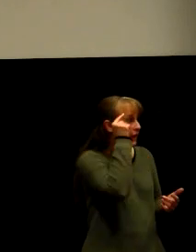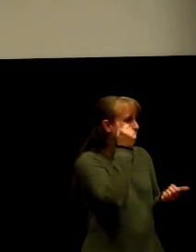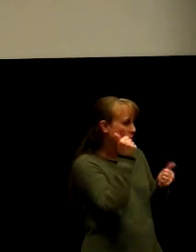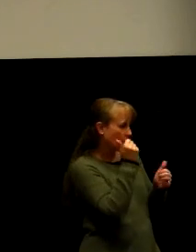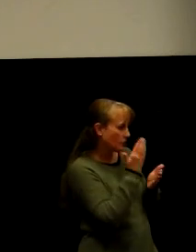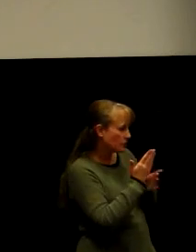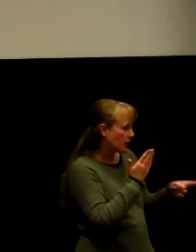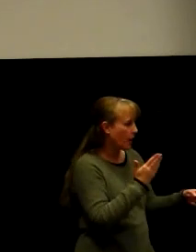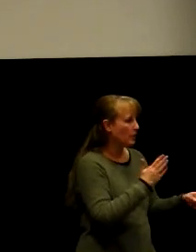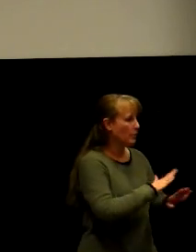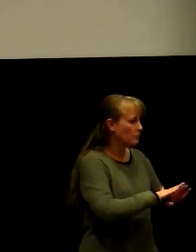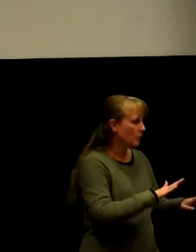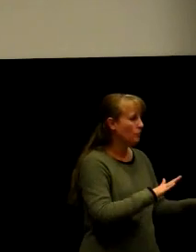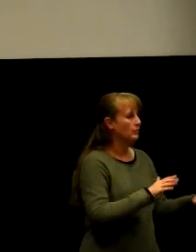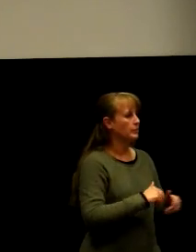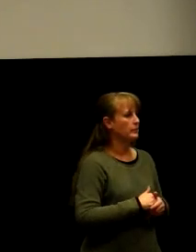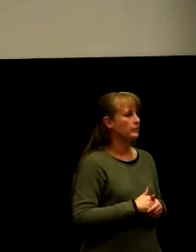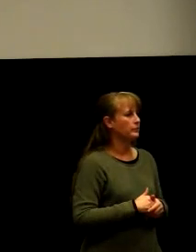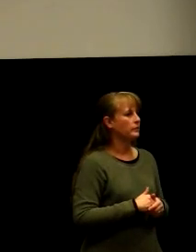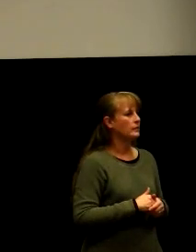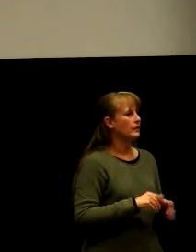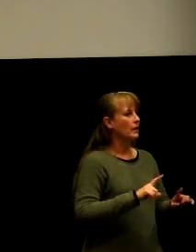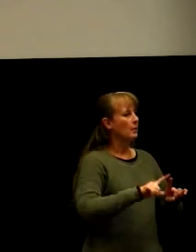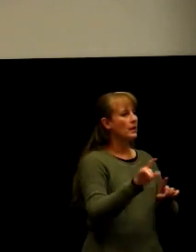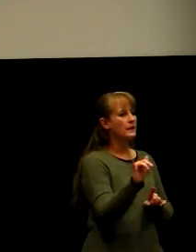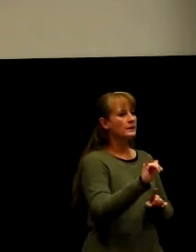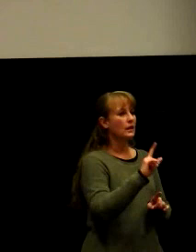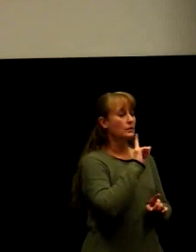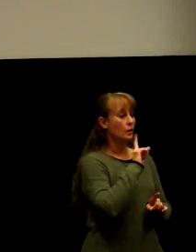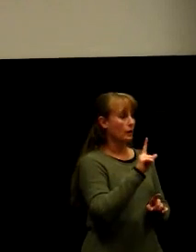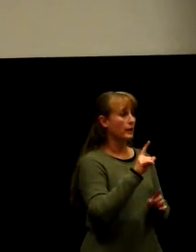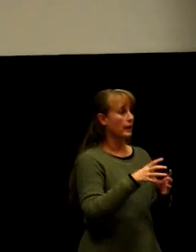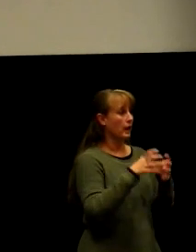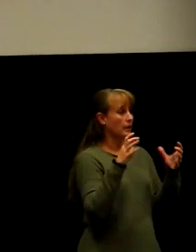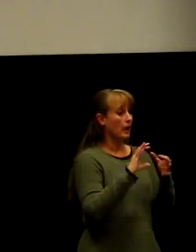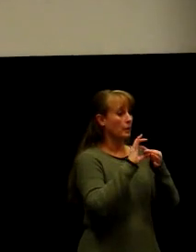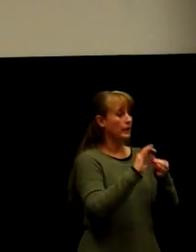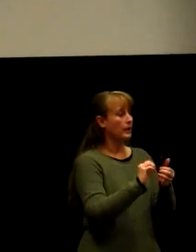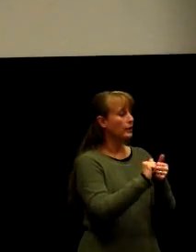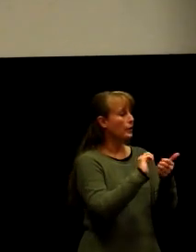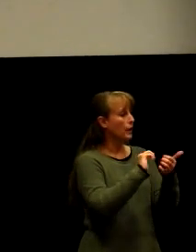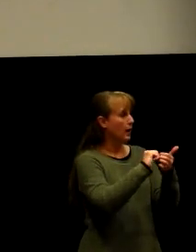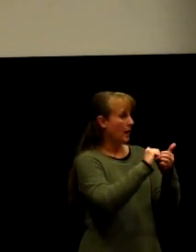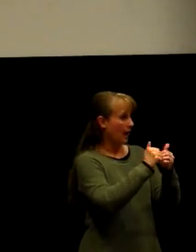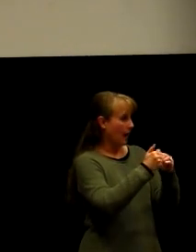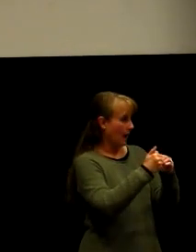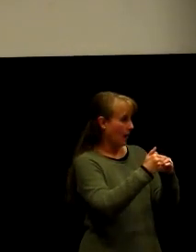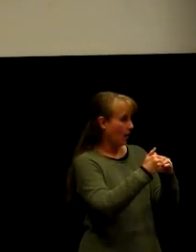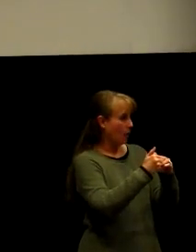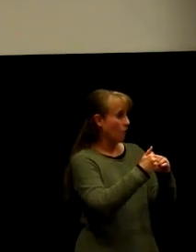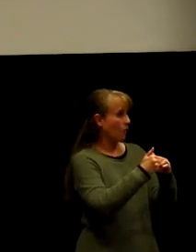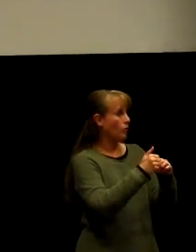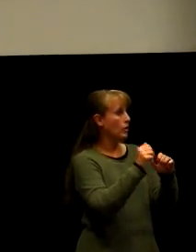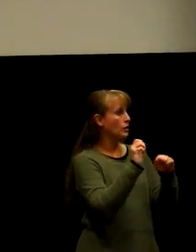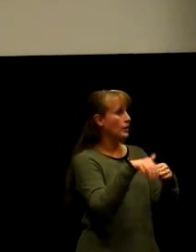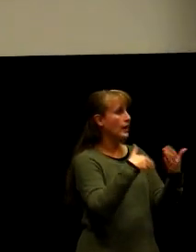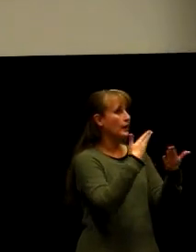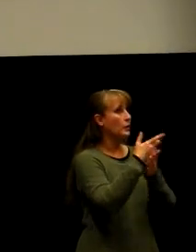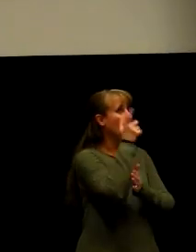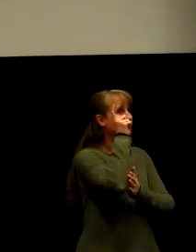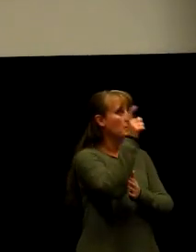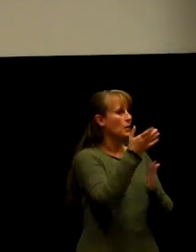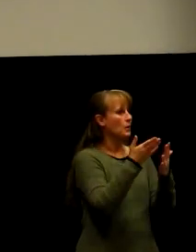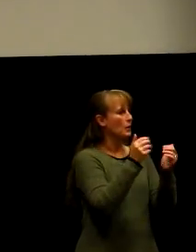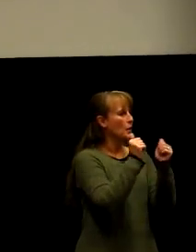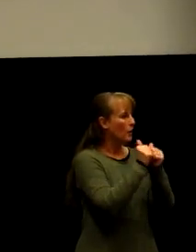trying to stop him from succeeding. But it's also very much about just simply how to go to the moon by way of